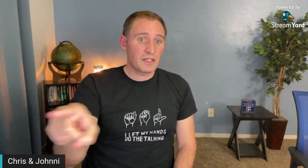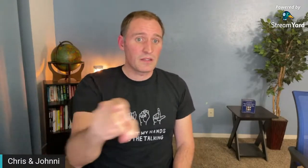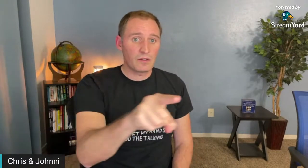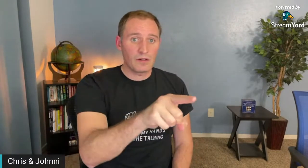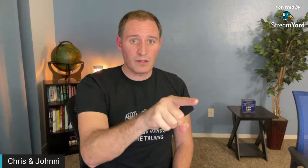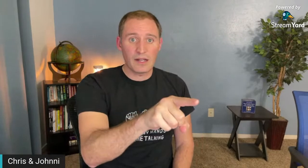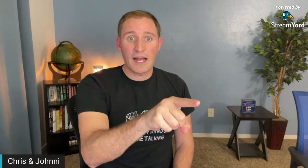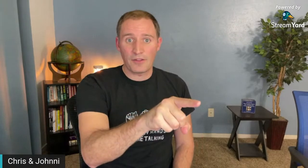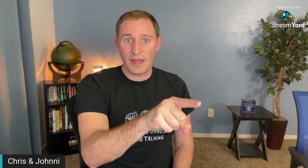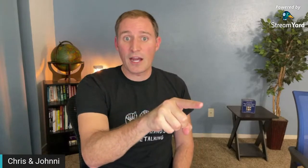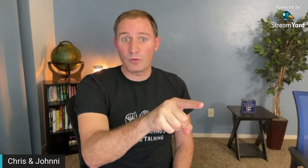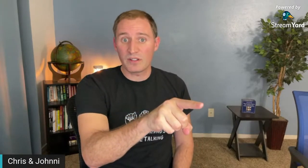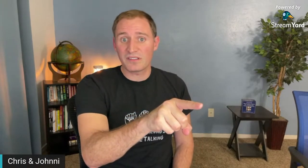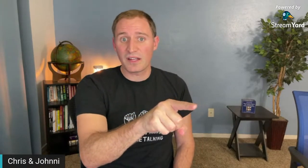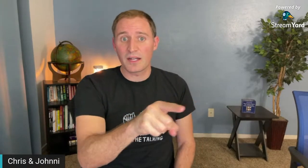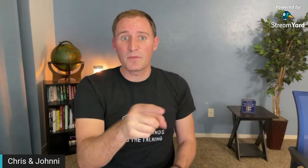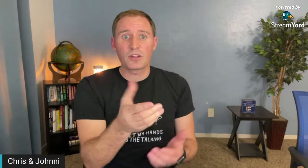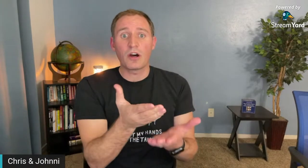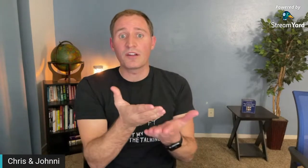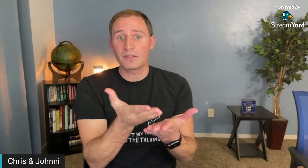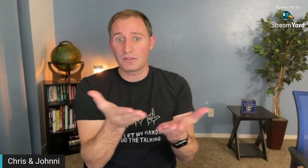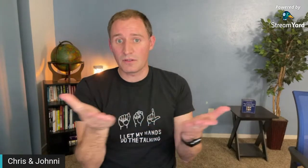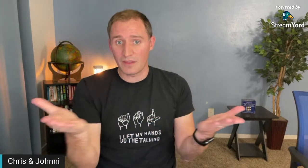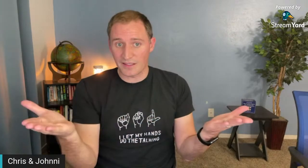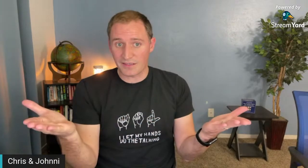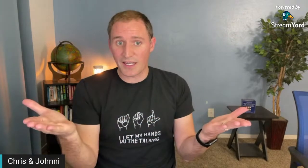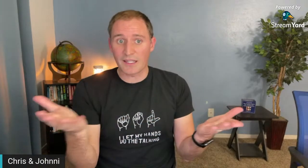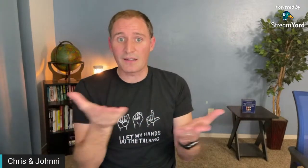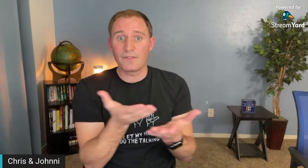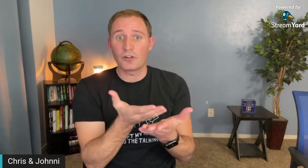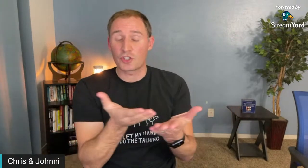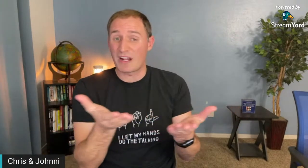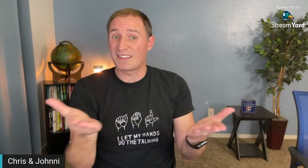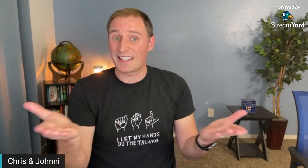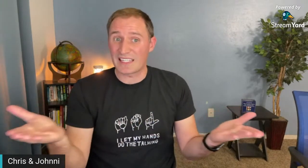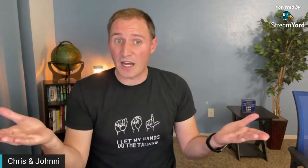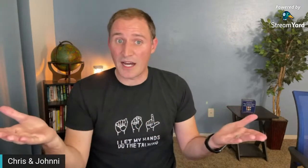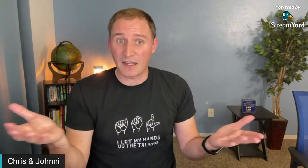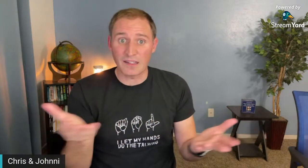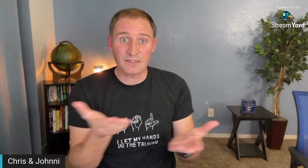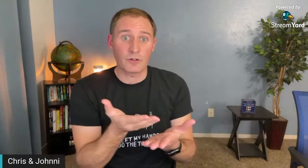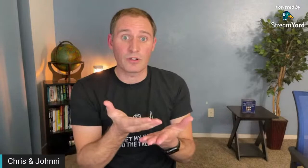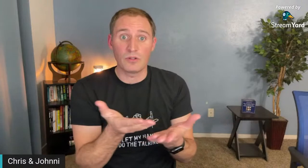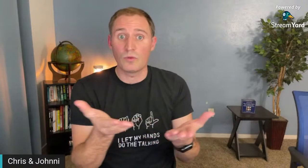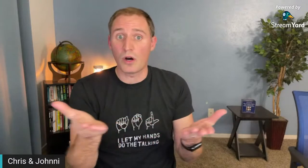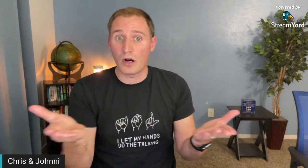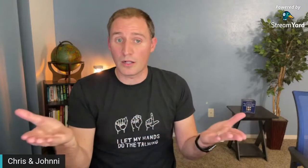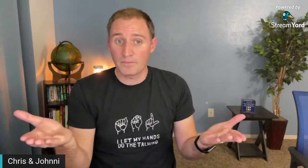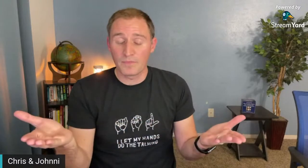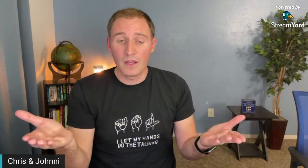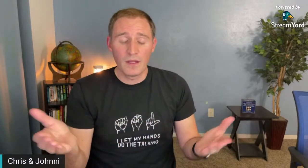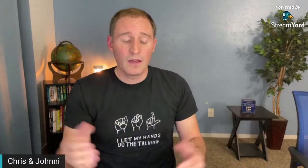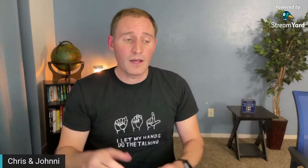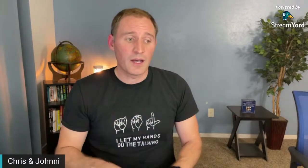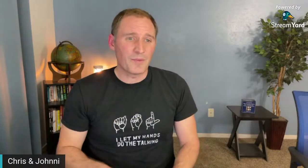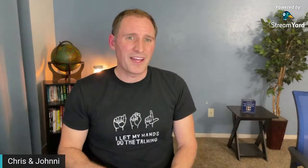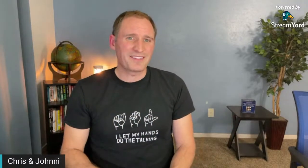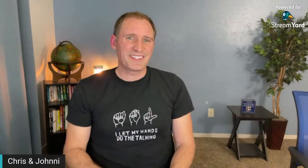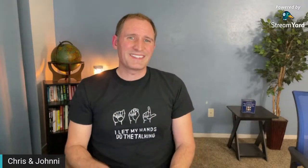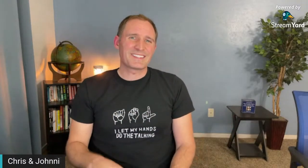be outwards. You could also do this sign if you're addressing like an audience for you all. I've seen